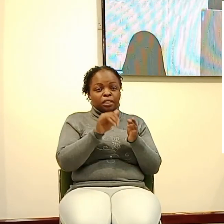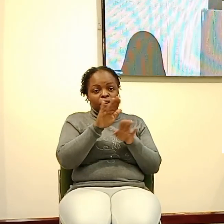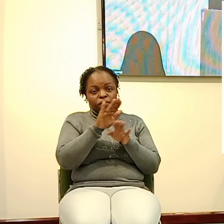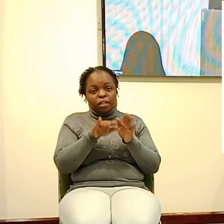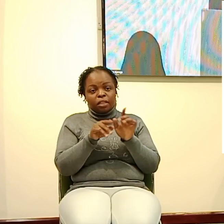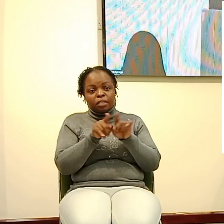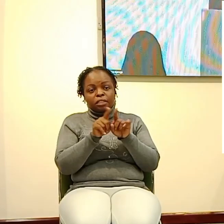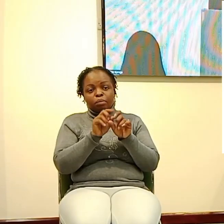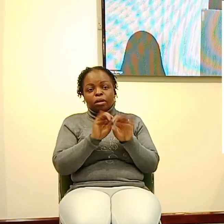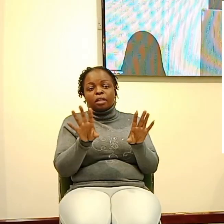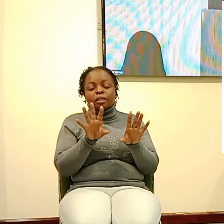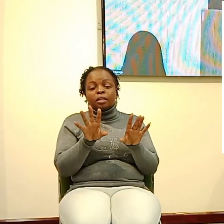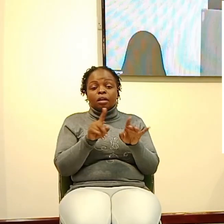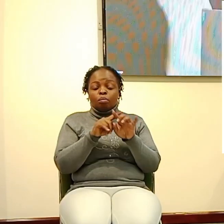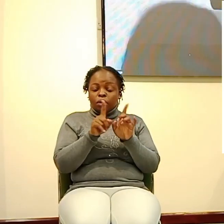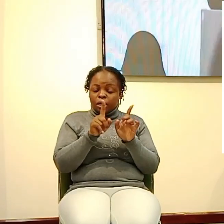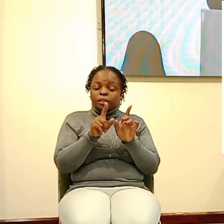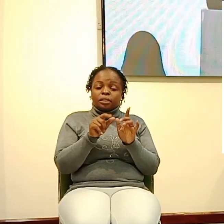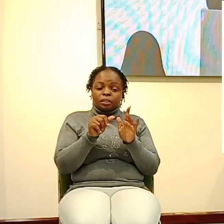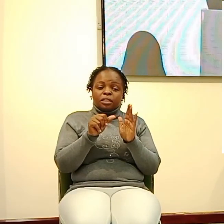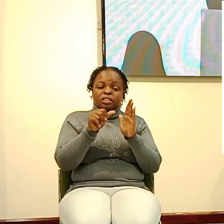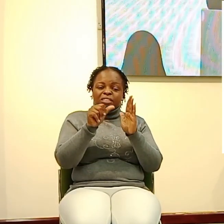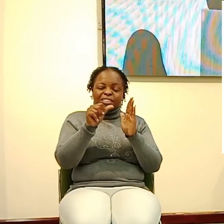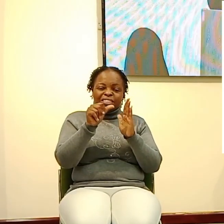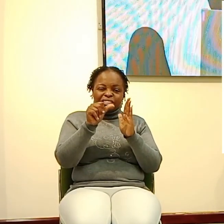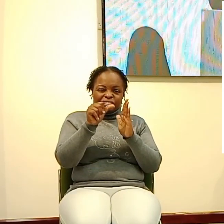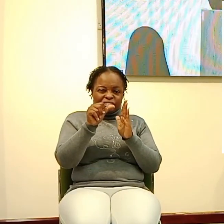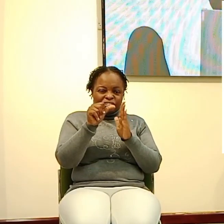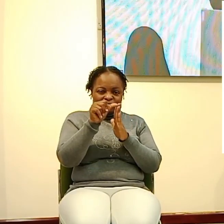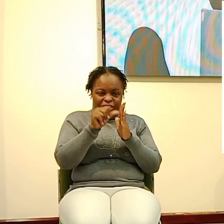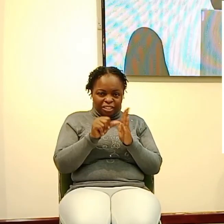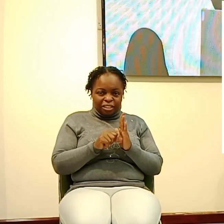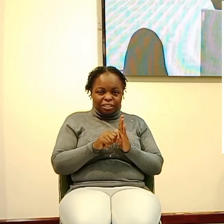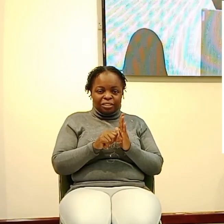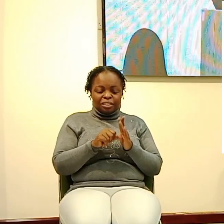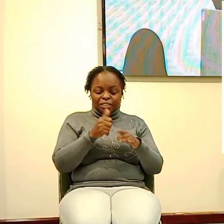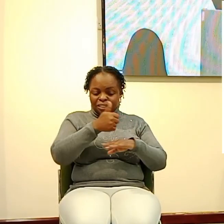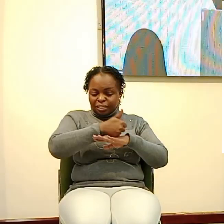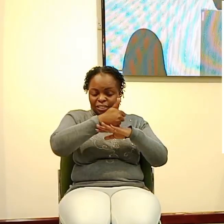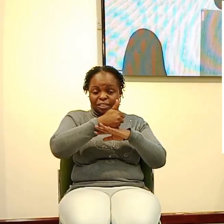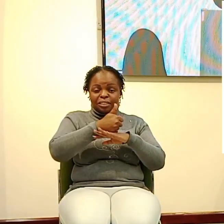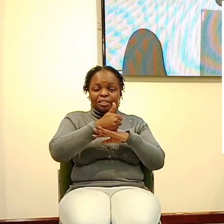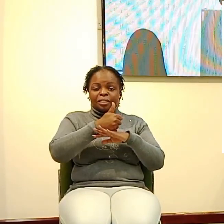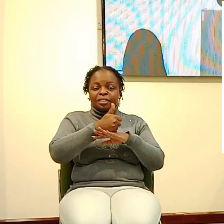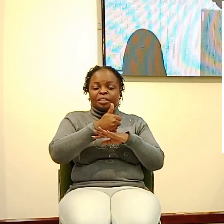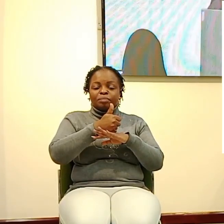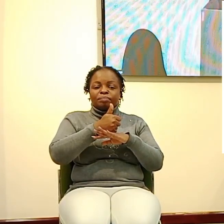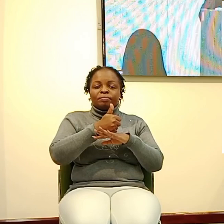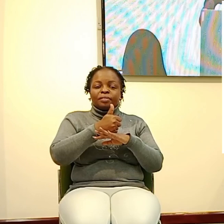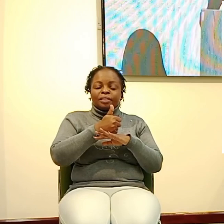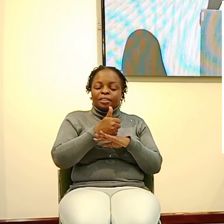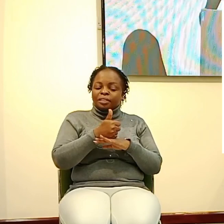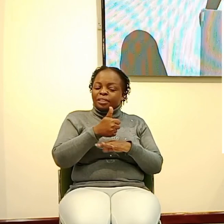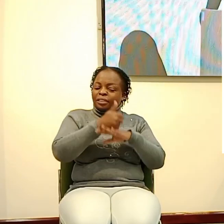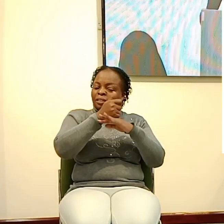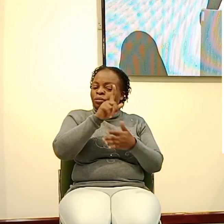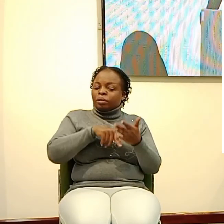right? But agenda setting, what agenda are we setting? Now in 2015, we did a